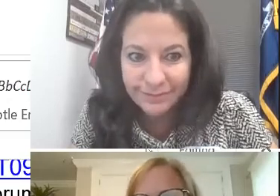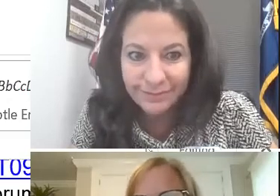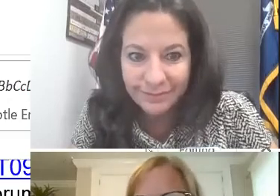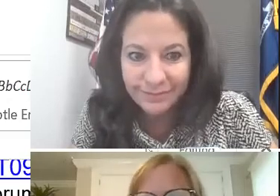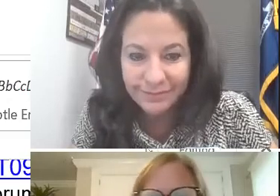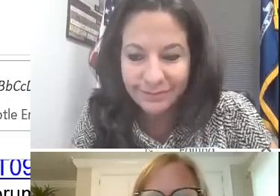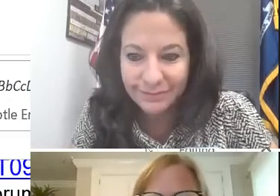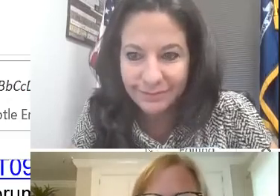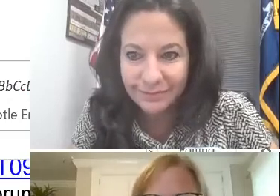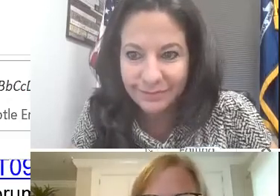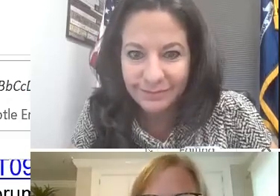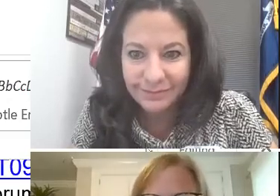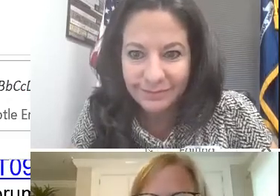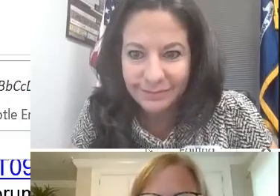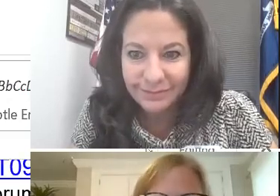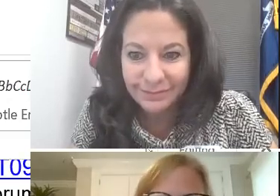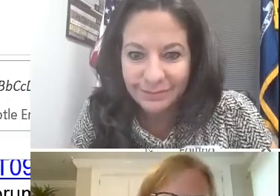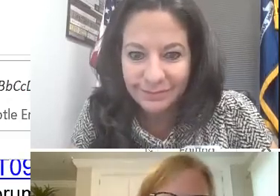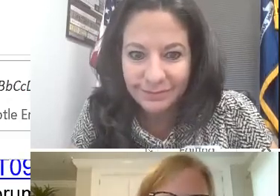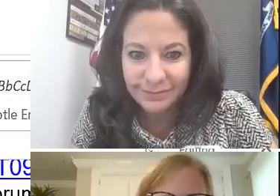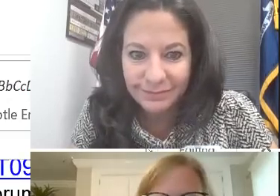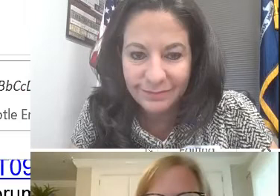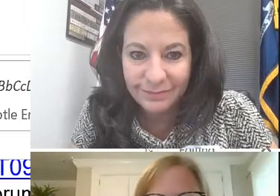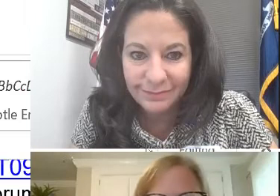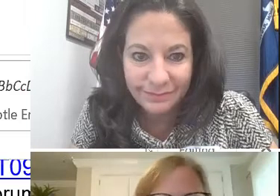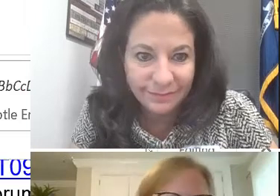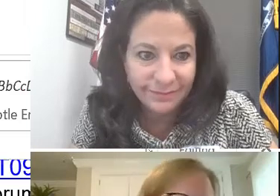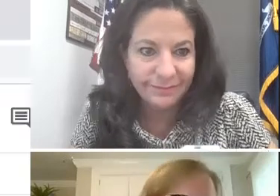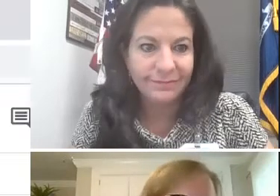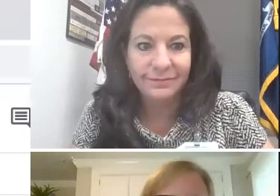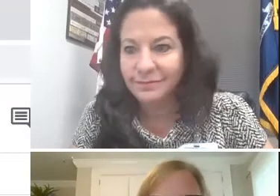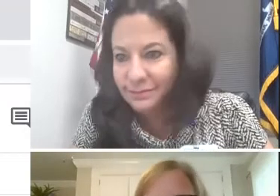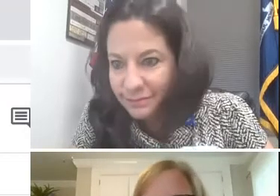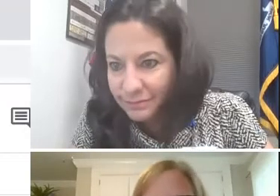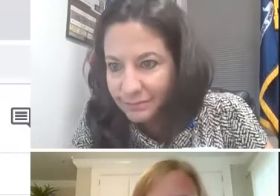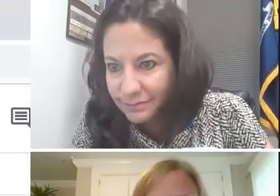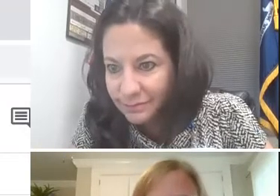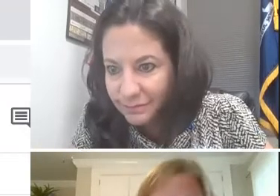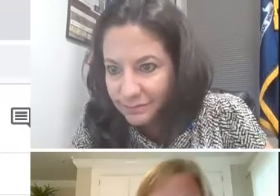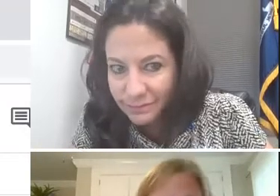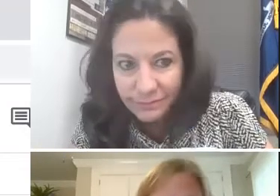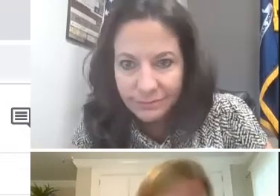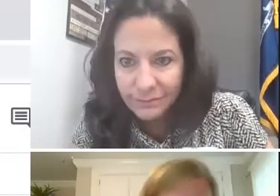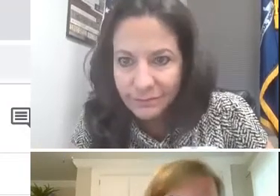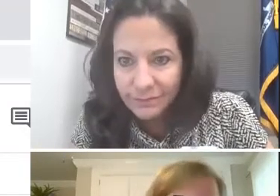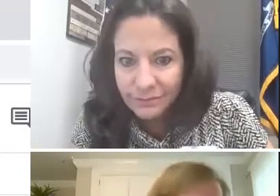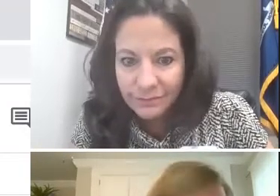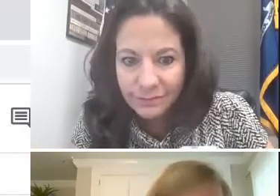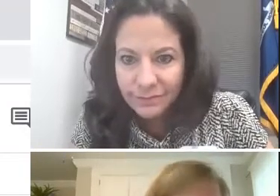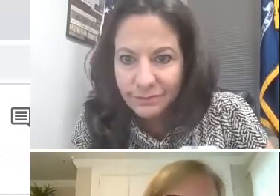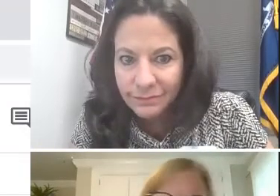on her spreadsheet. I won't go through all of those. I'll just kind of try to hit the highlights. And I know many of you on the call worked on these